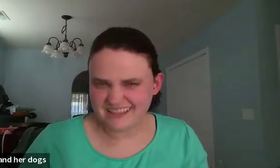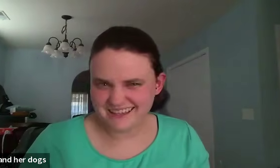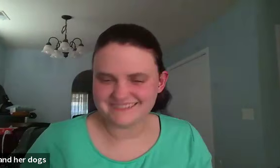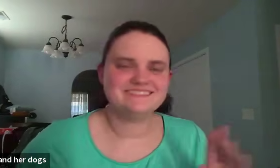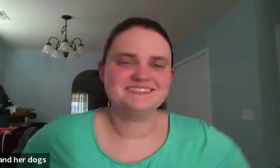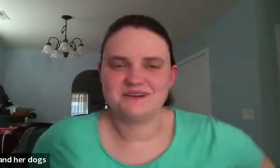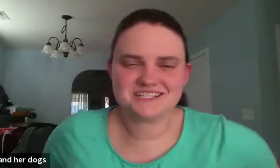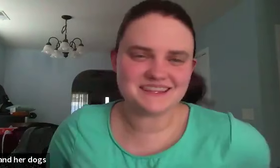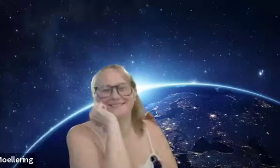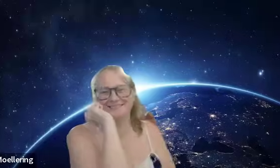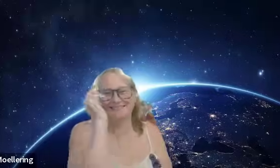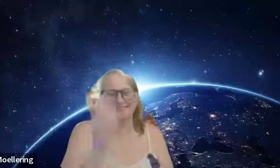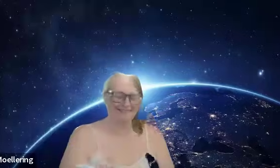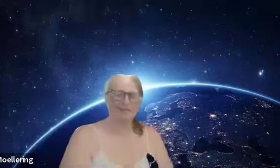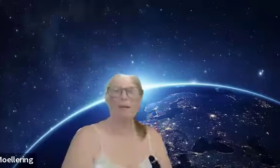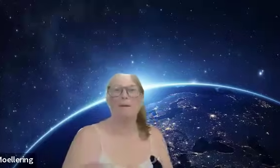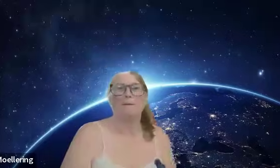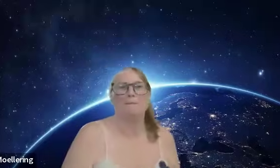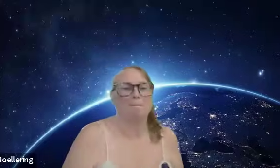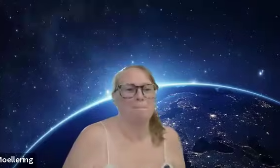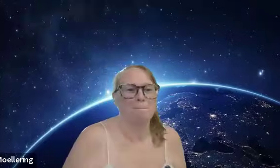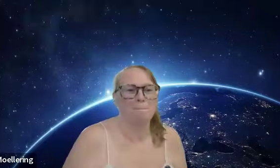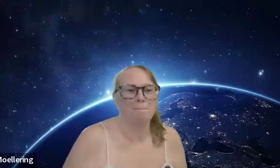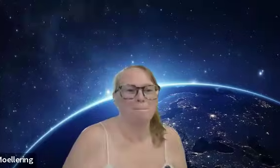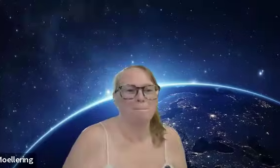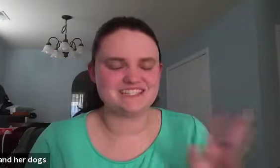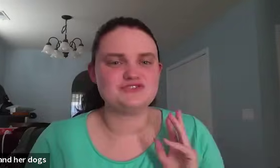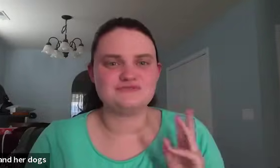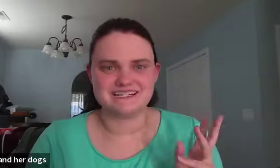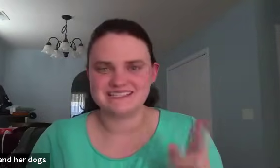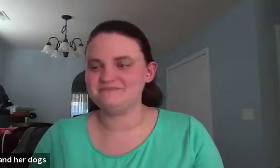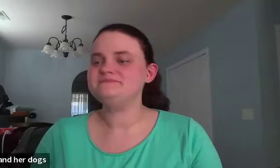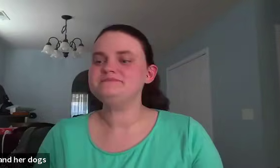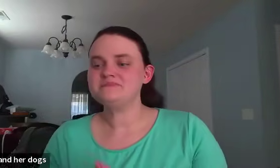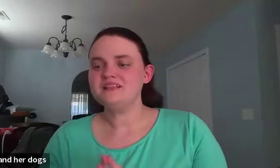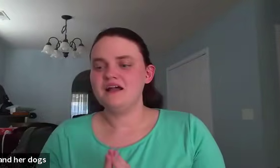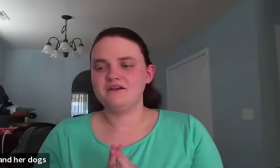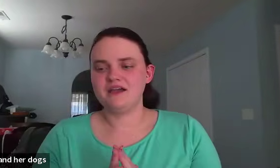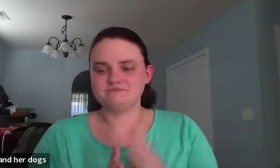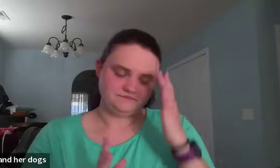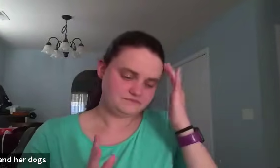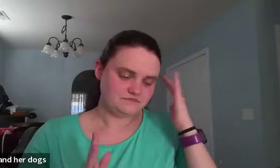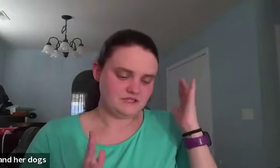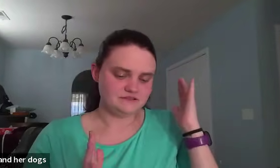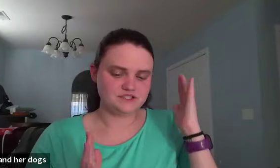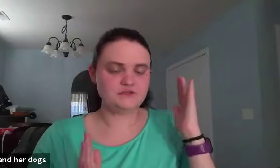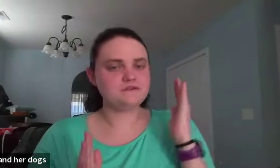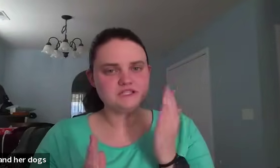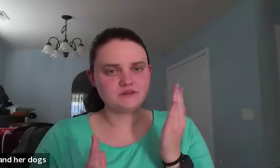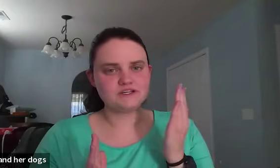what? So I just love to say it. It's one of my favorite things to ever say because it's crazy. Okay. So the first thing we're going to do